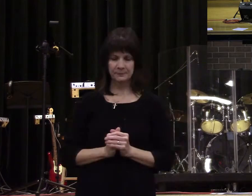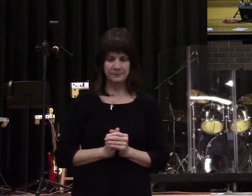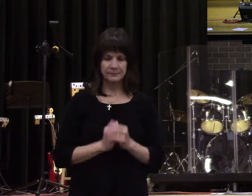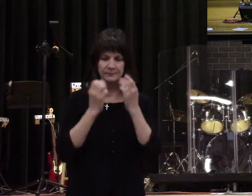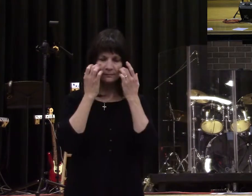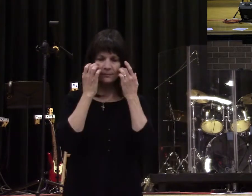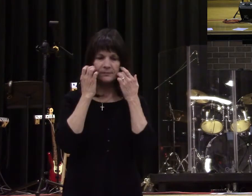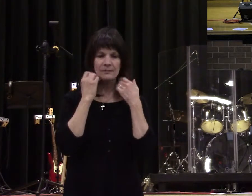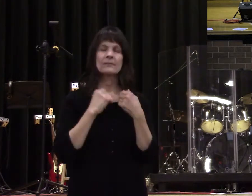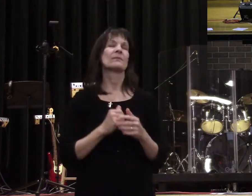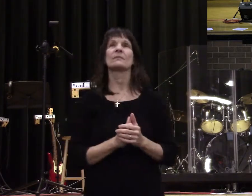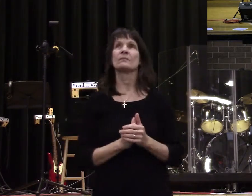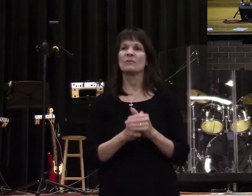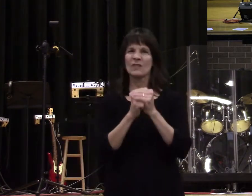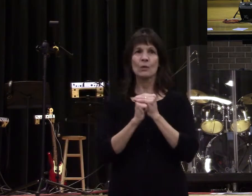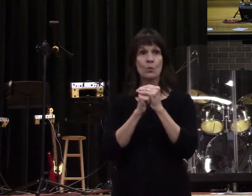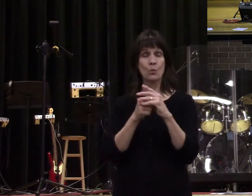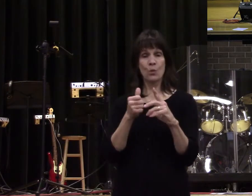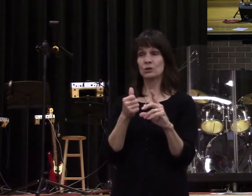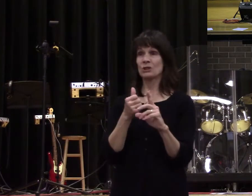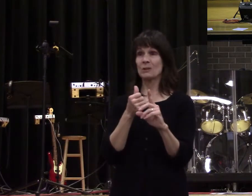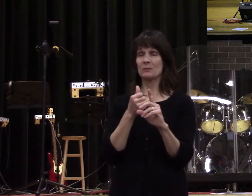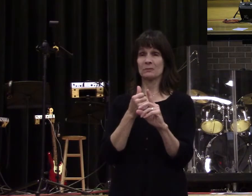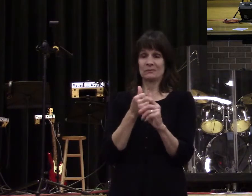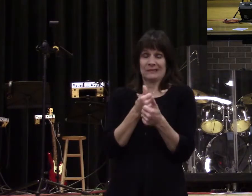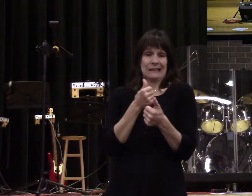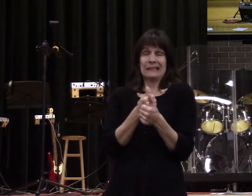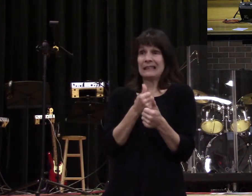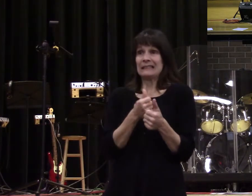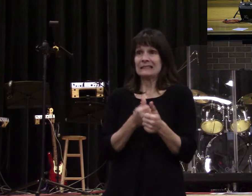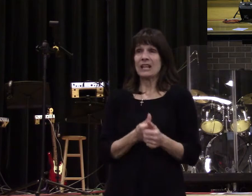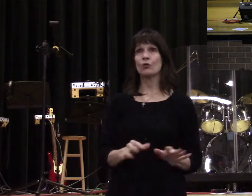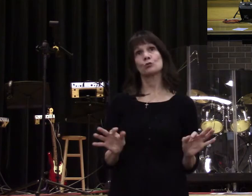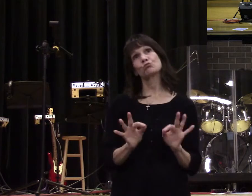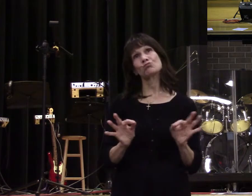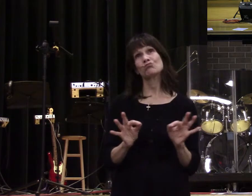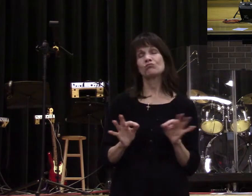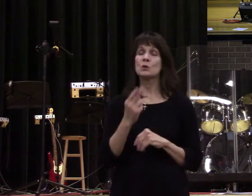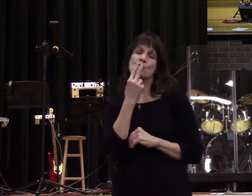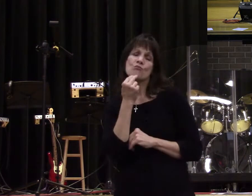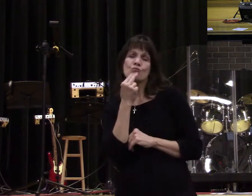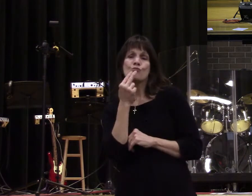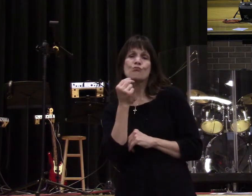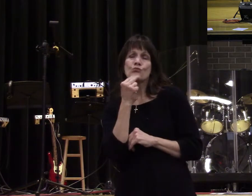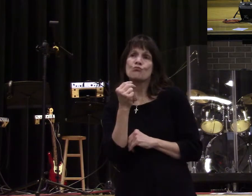one's life, but is the main call of every believer.